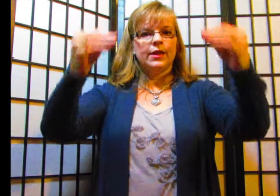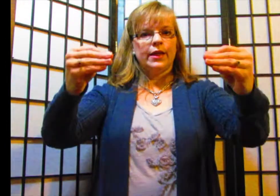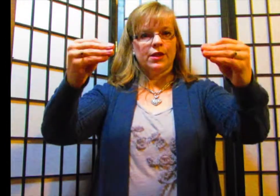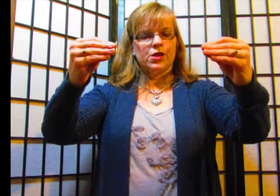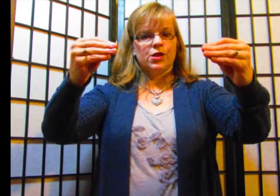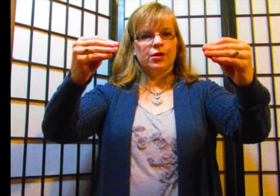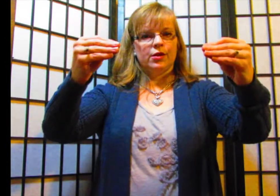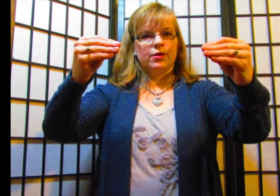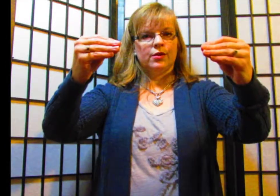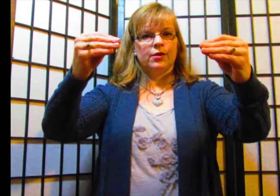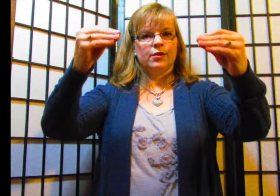Teach.